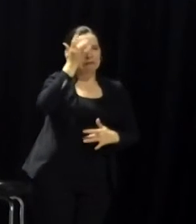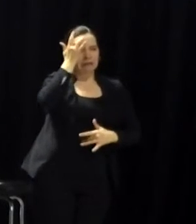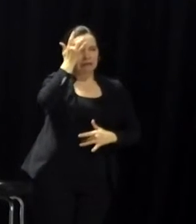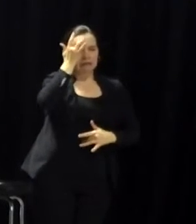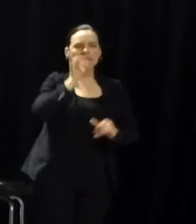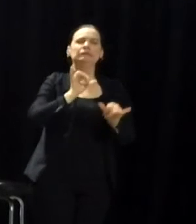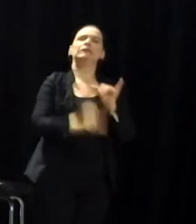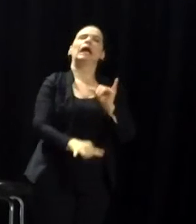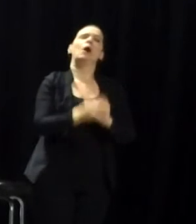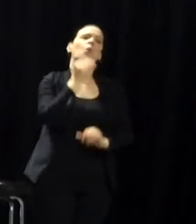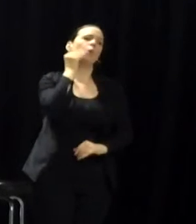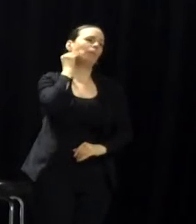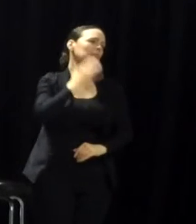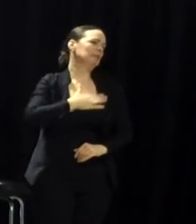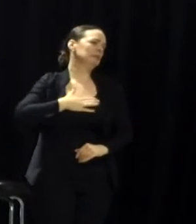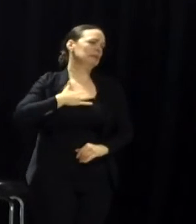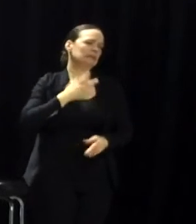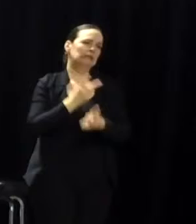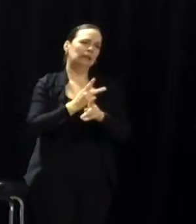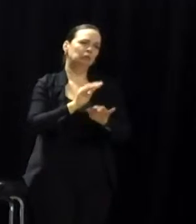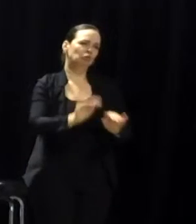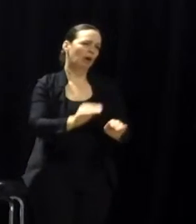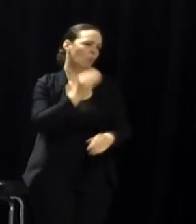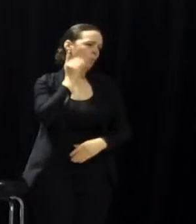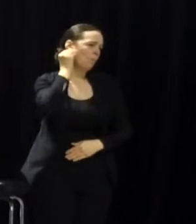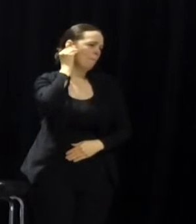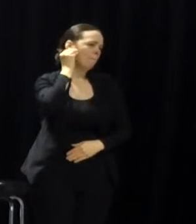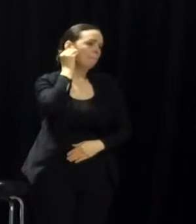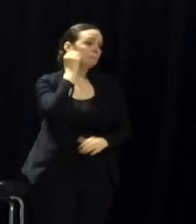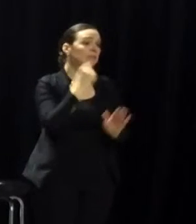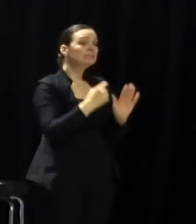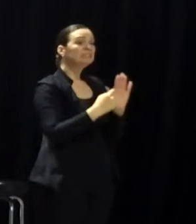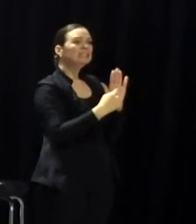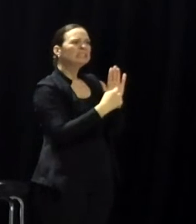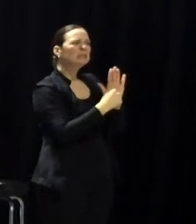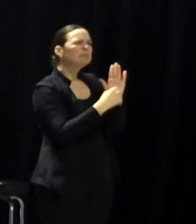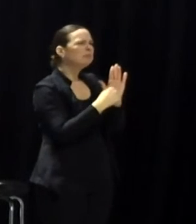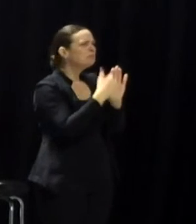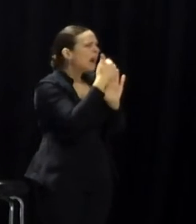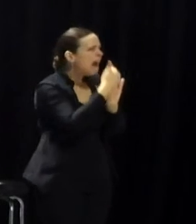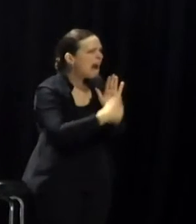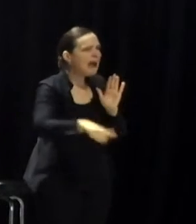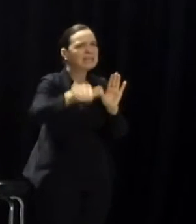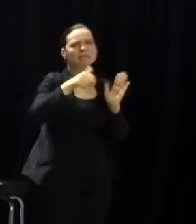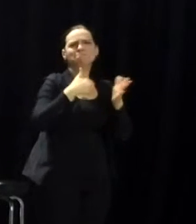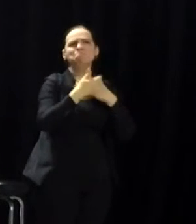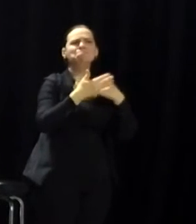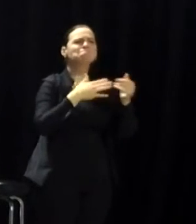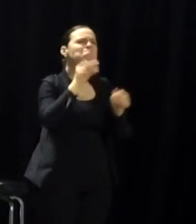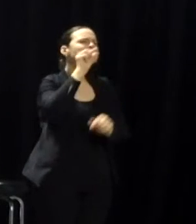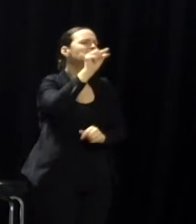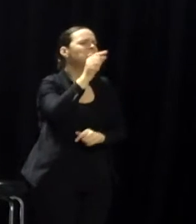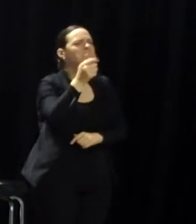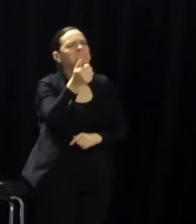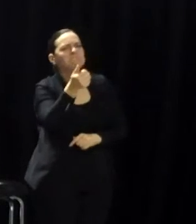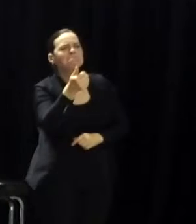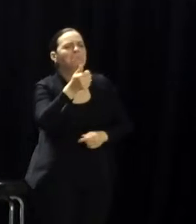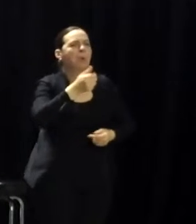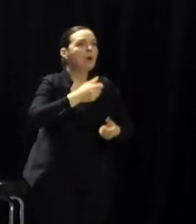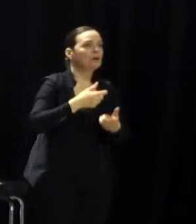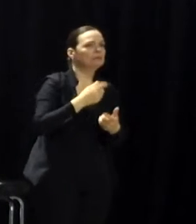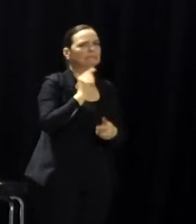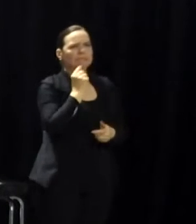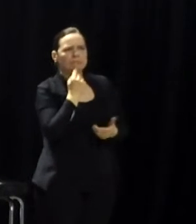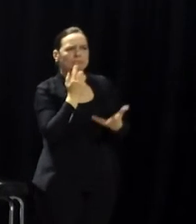from symptomatic individuals, that should not be happening in the buildings. Then the question is, how do we know there's no